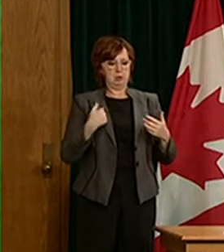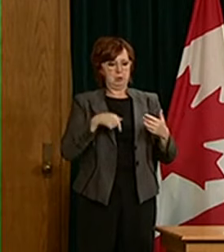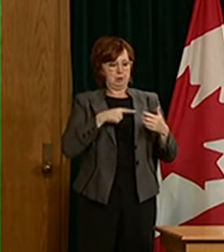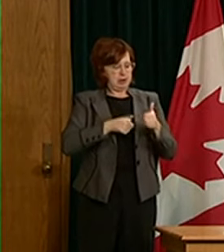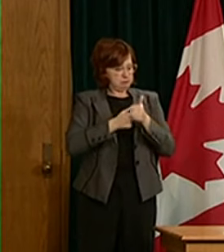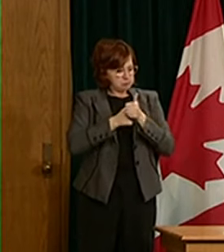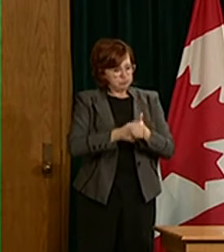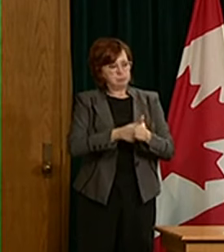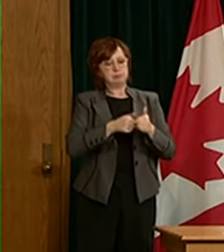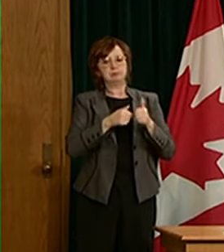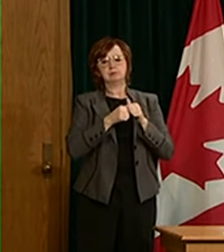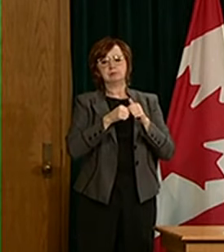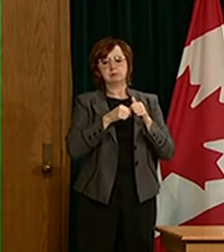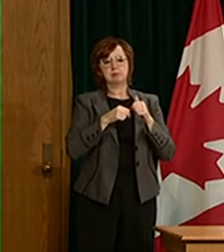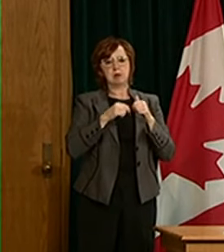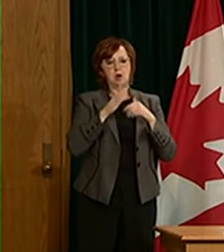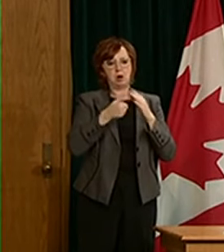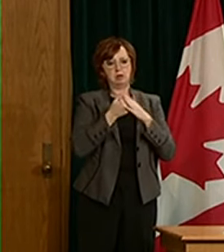interventions. Next slide.